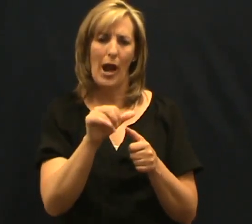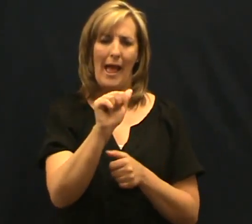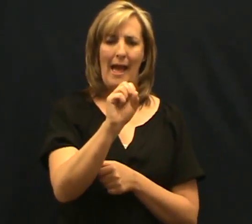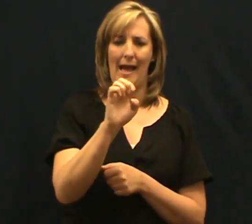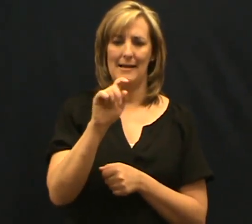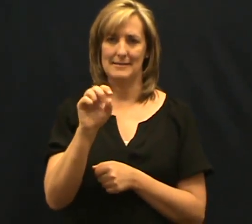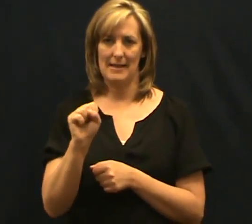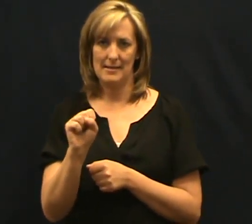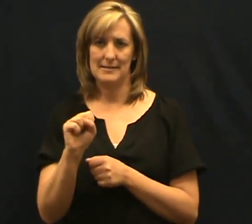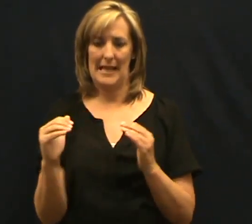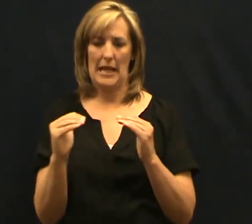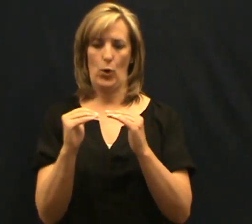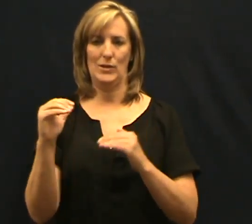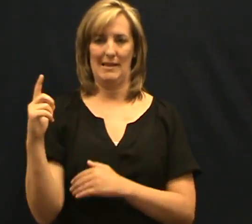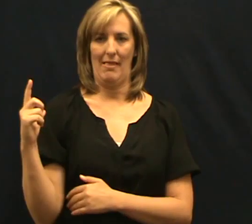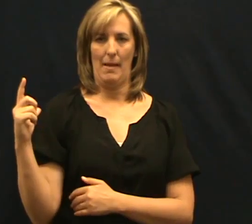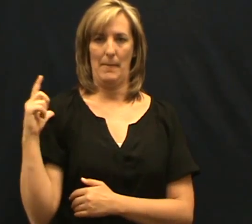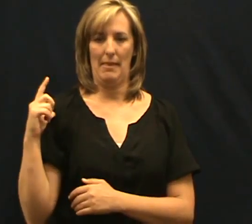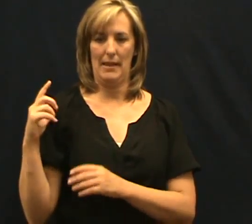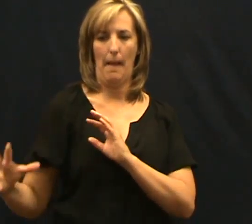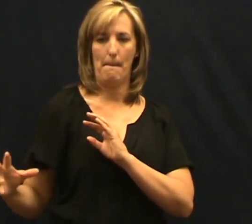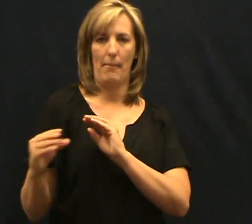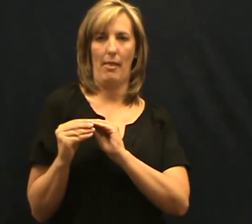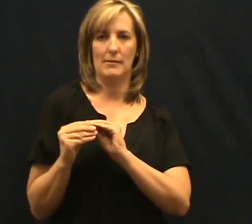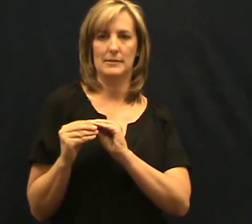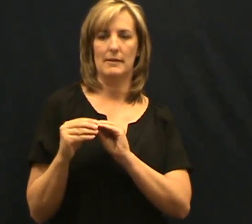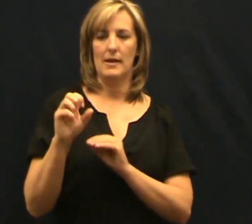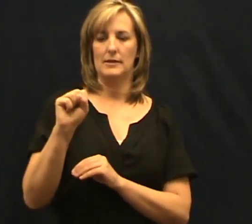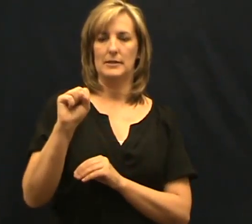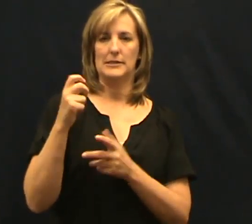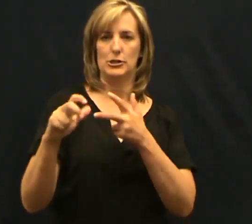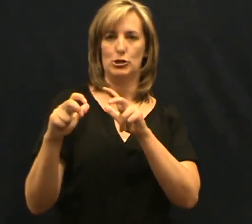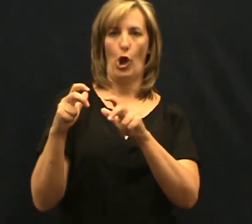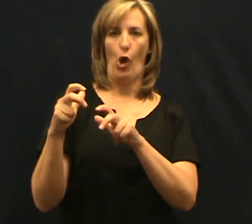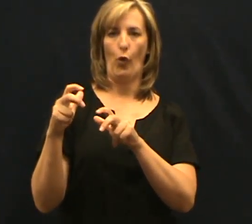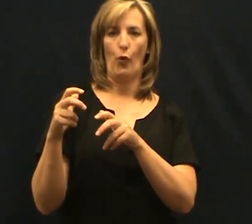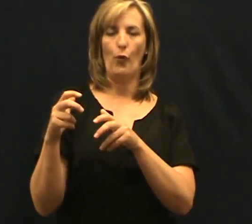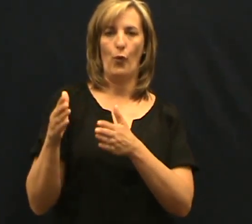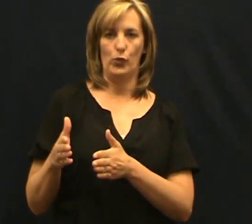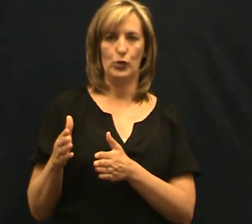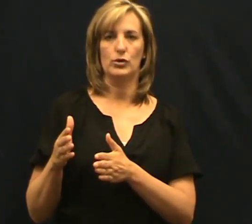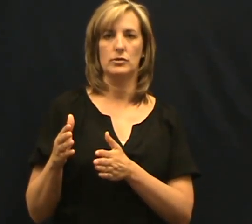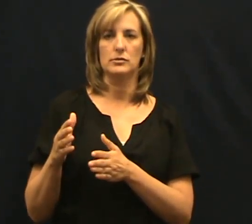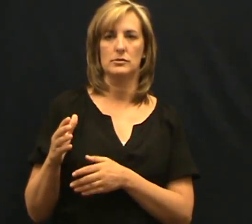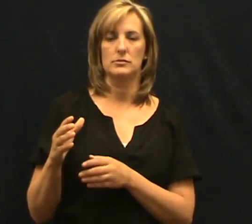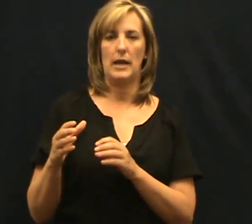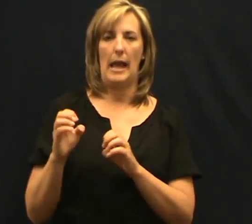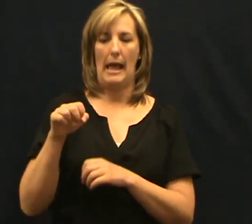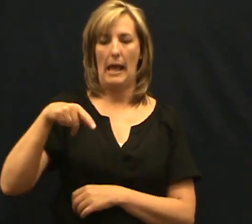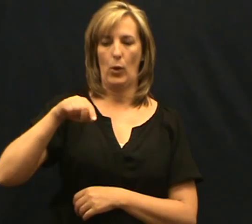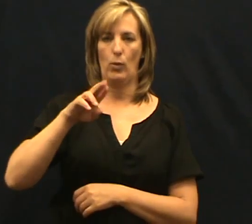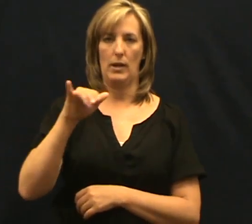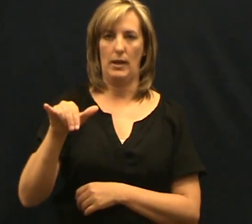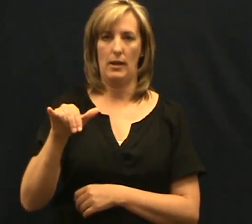Contributed capital is a stockholders' equity account. Retained earnings falls under that equity category as well. Both of those have